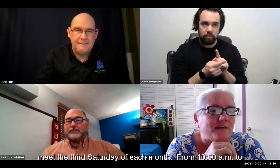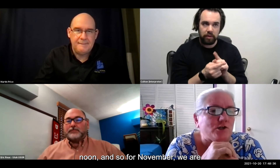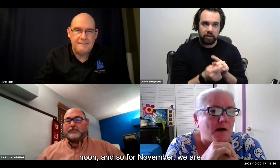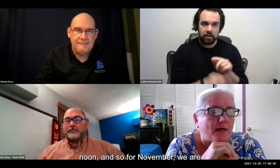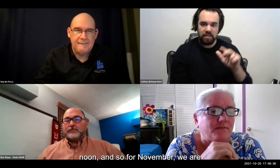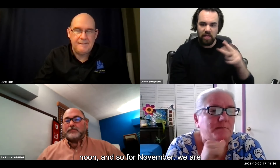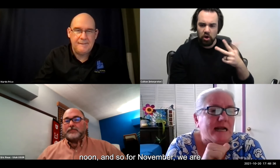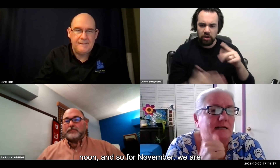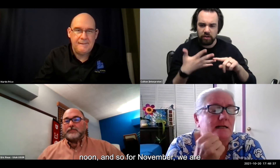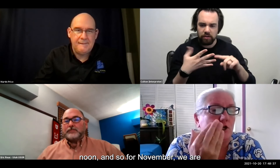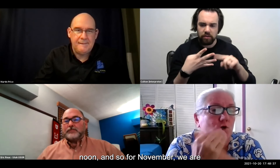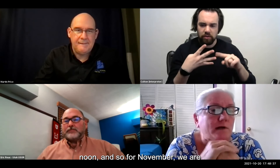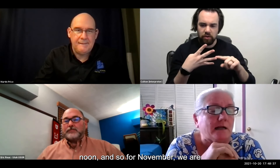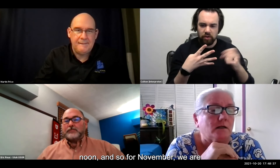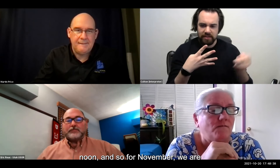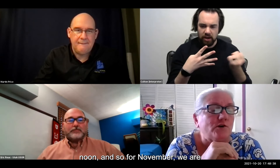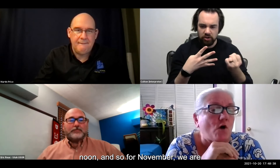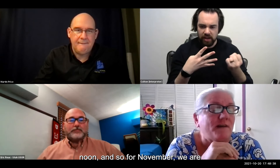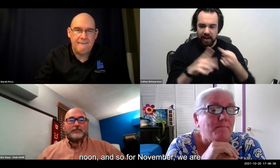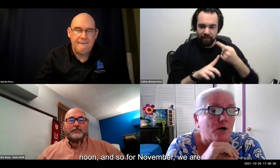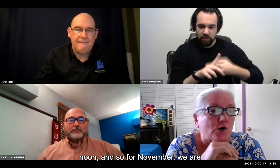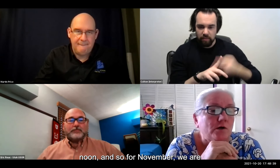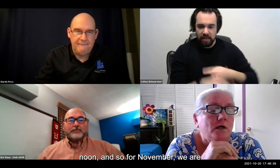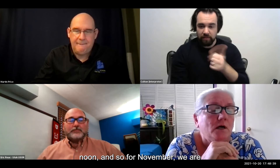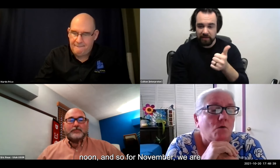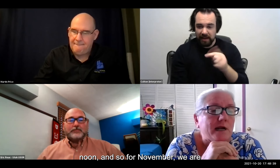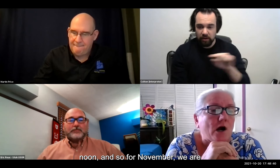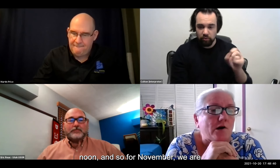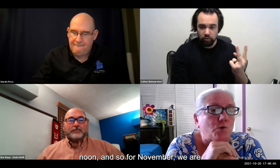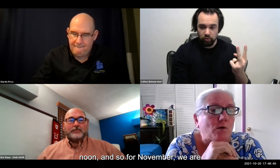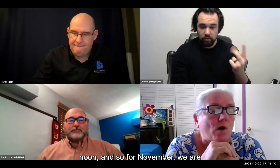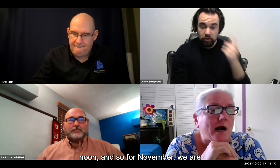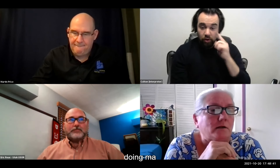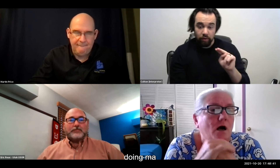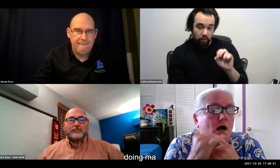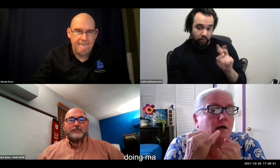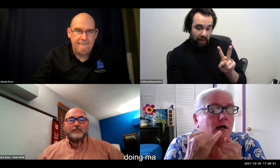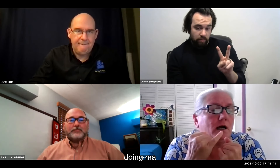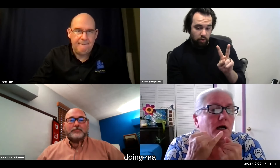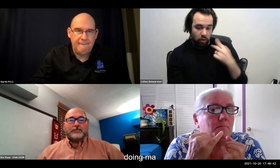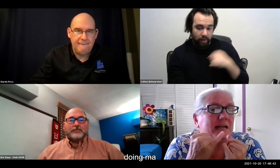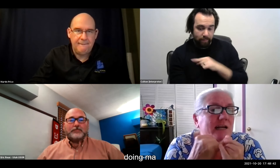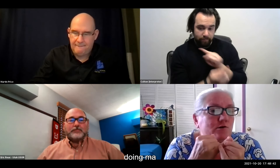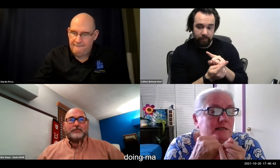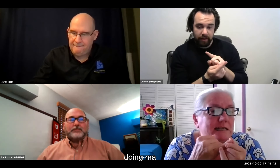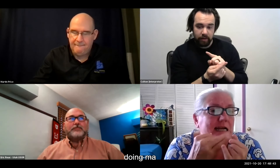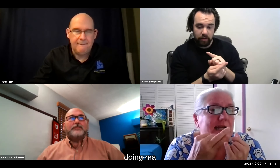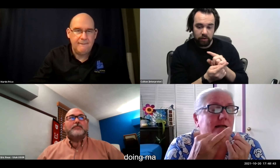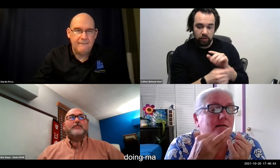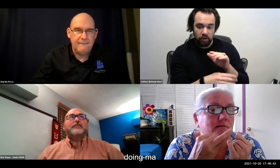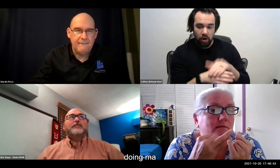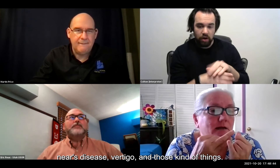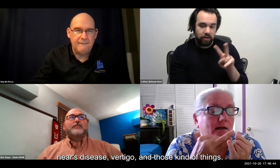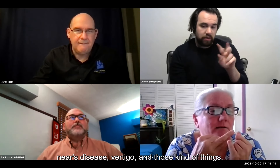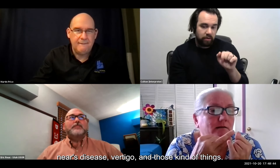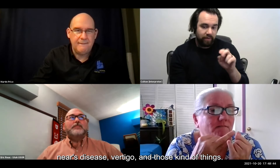Saturday of each month from 10 to noon. And so for November, we are doing one on Meniere's disease,